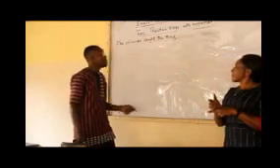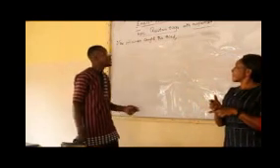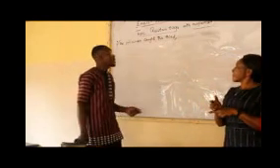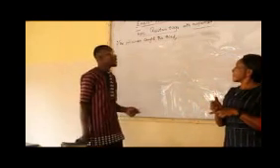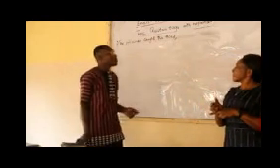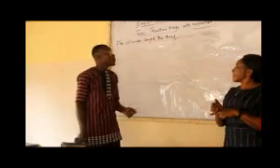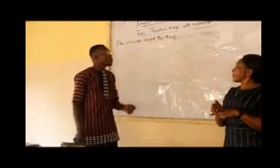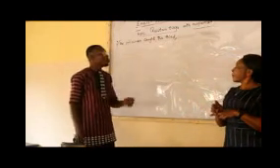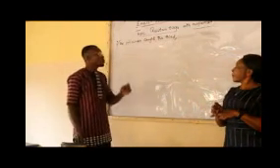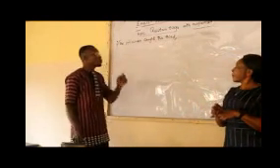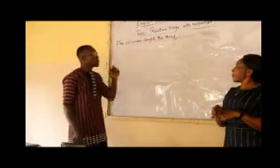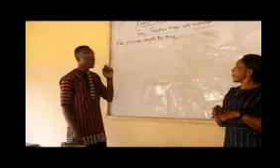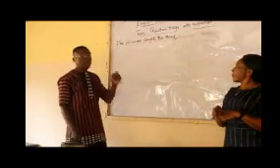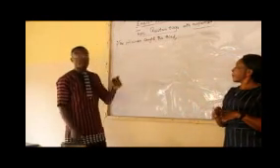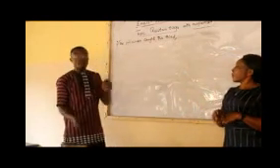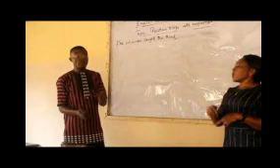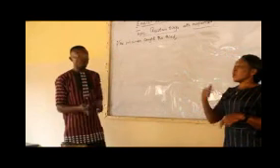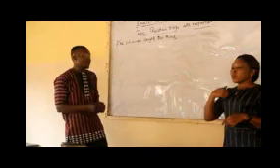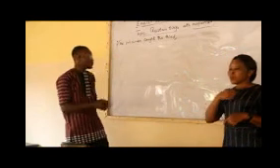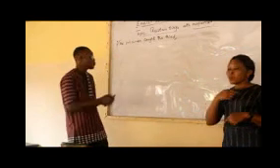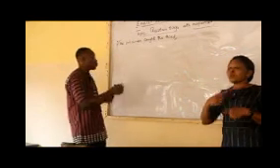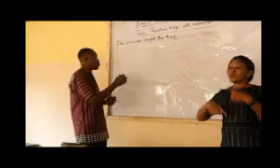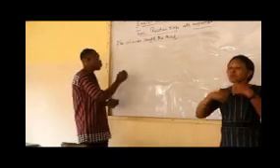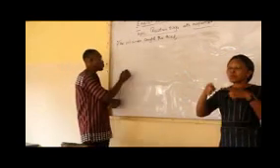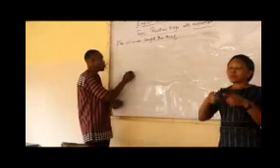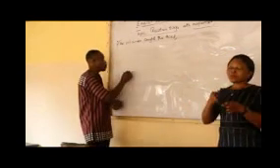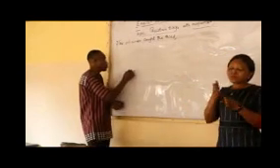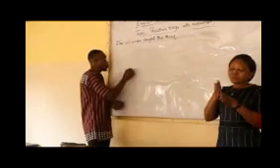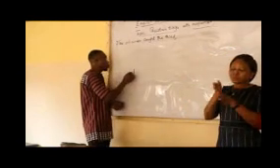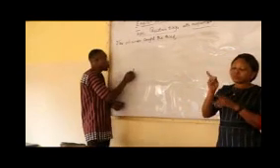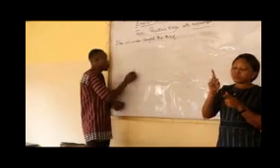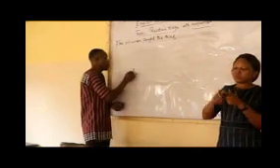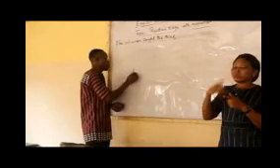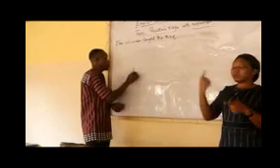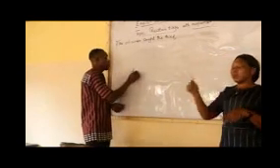that. Remember, we go straight to the verb to do,